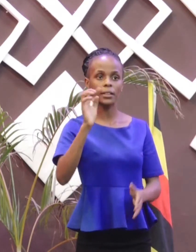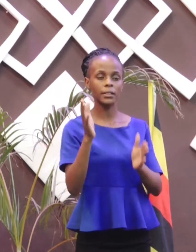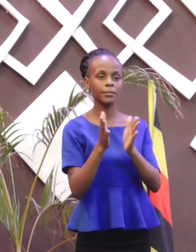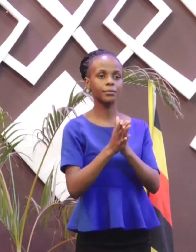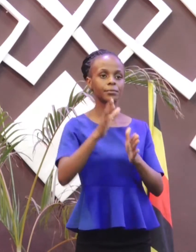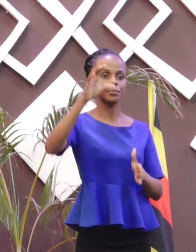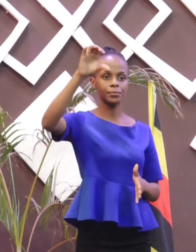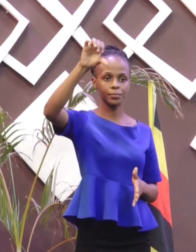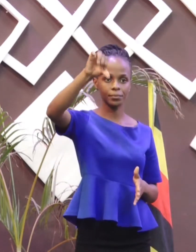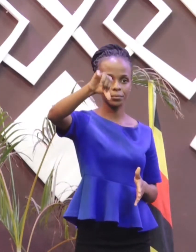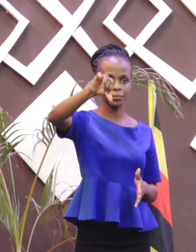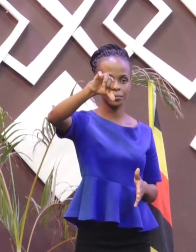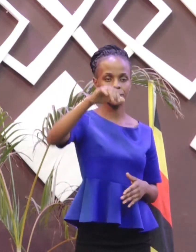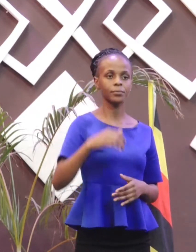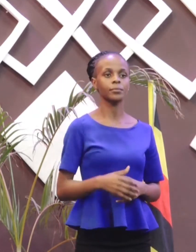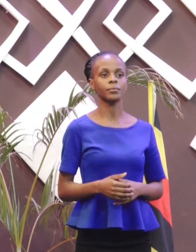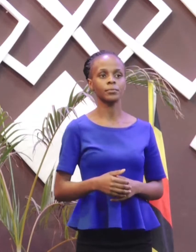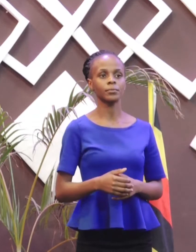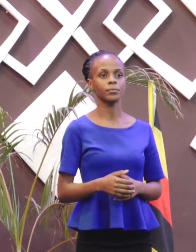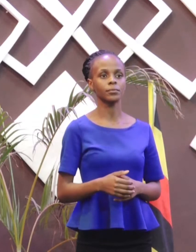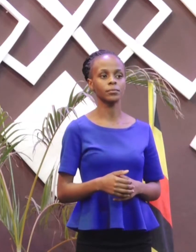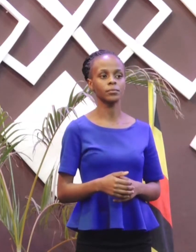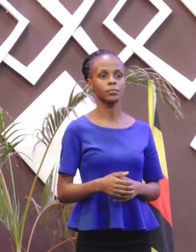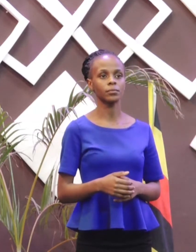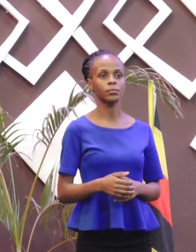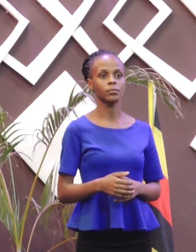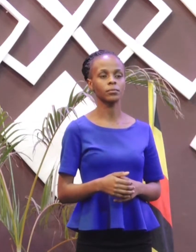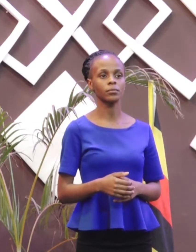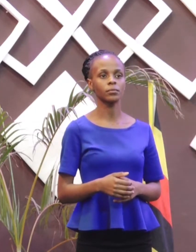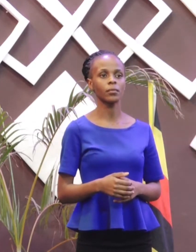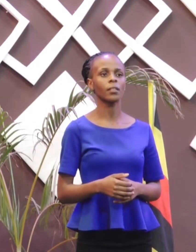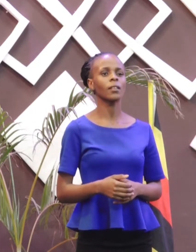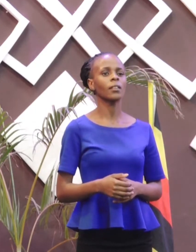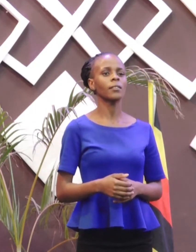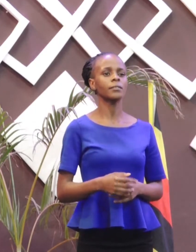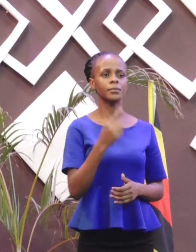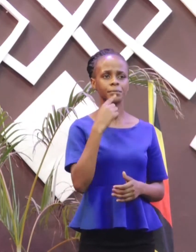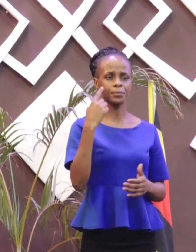Esule tuli mu Yoswa esule esoko kuva olunyiri olwo munana.